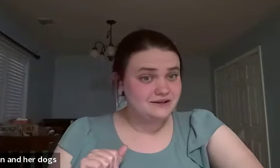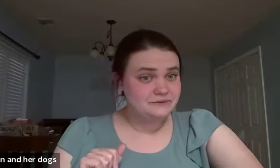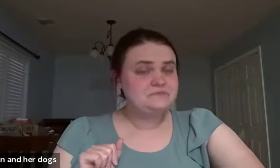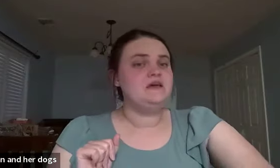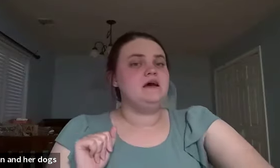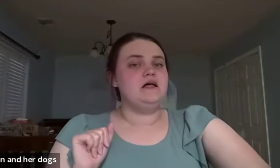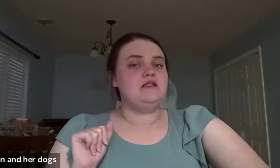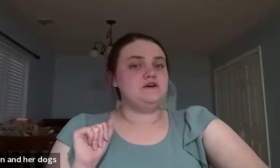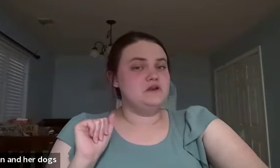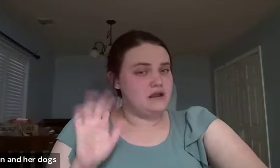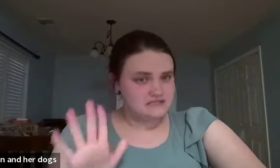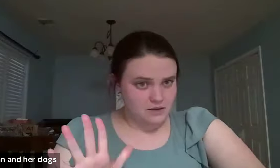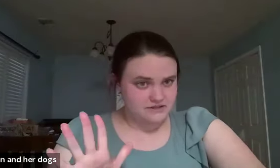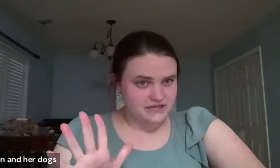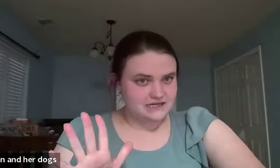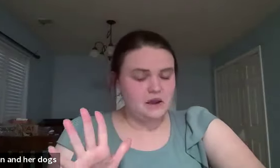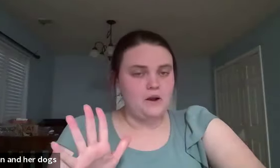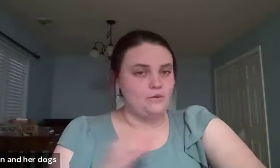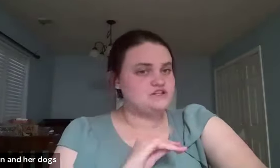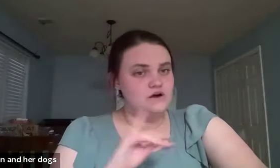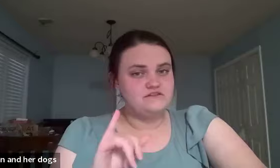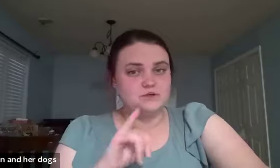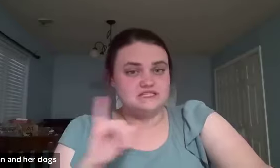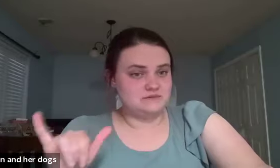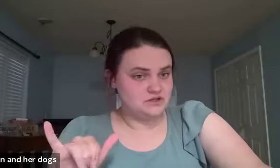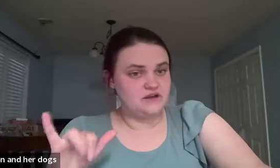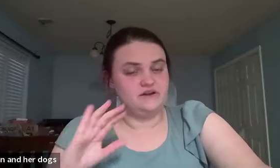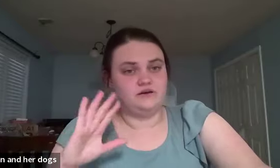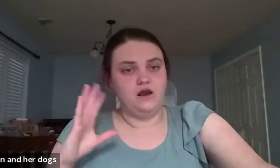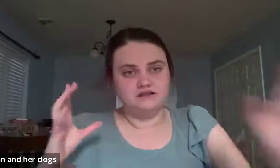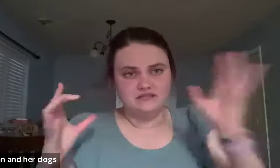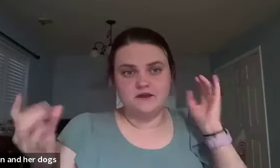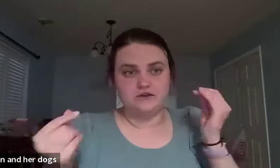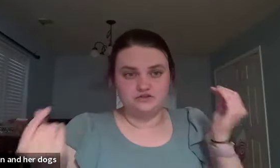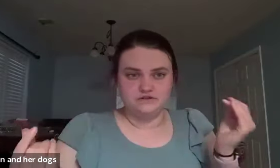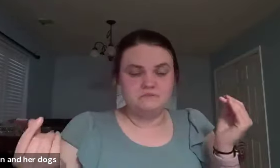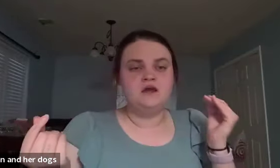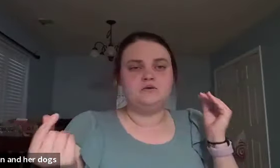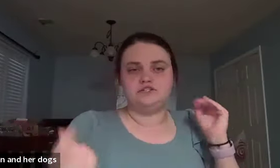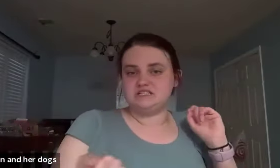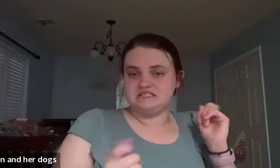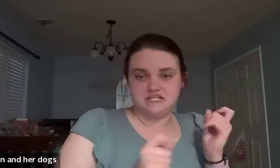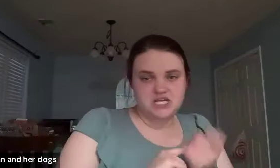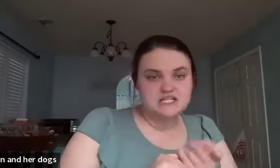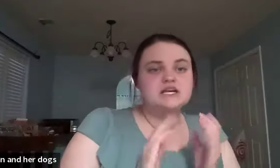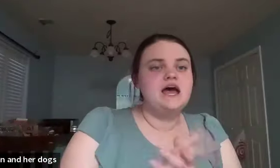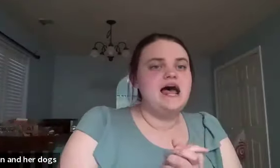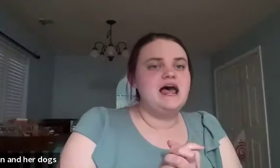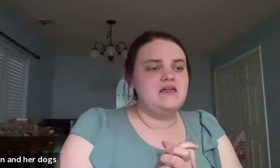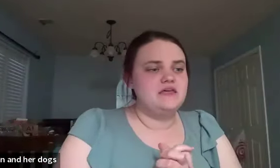week. They're not as complicated. Almost all of them are similar in their concept of how you do them with just a slight change. And